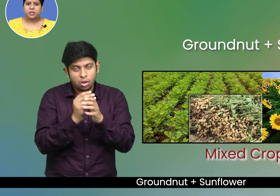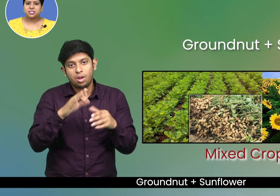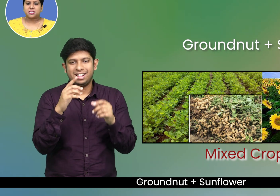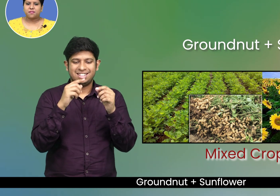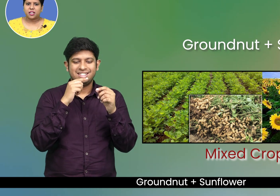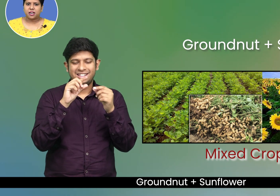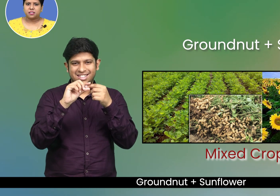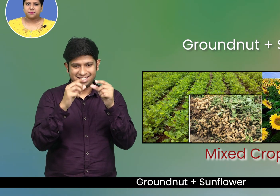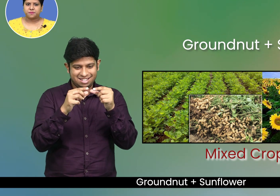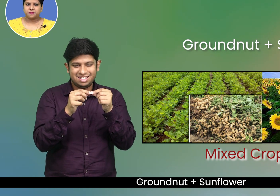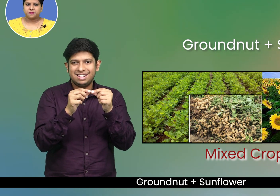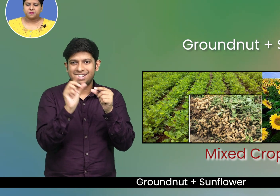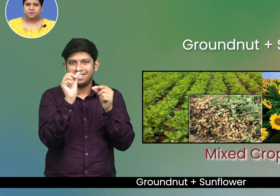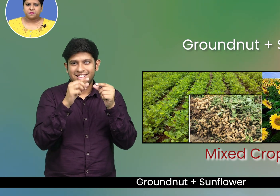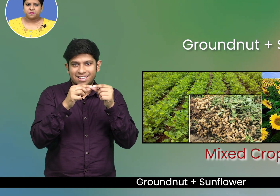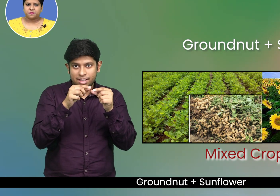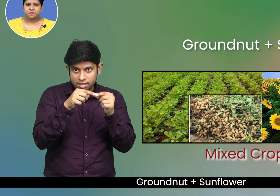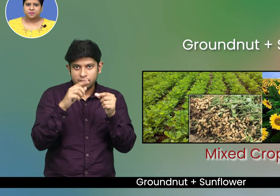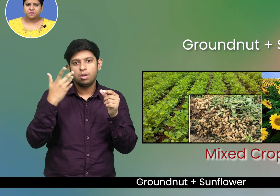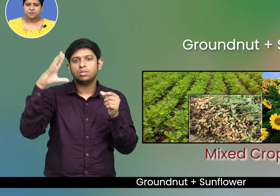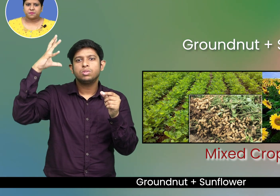groundnut plus sunflower,